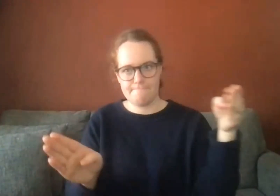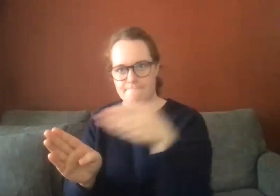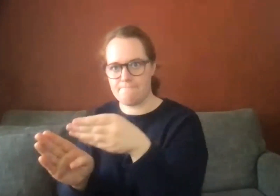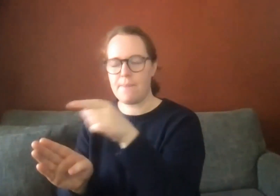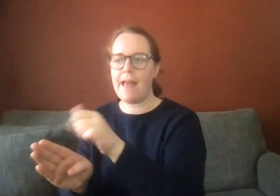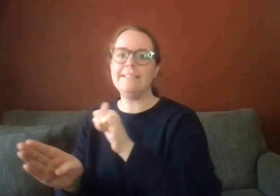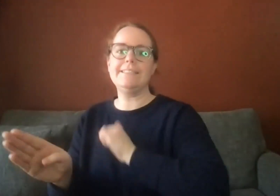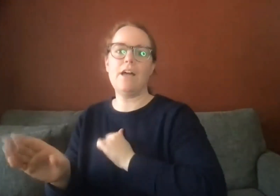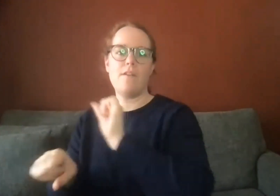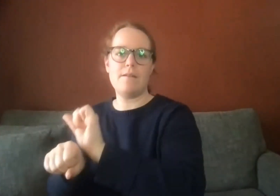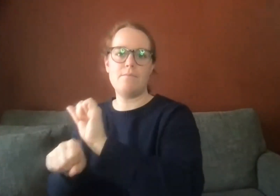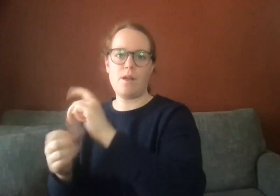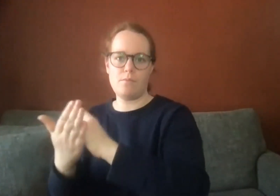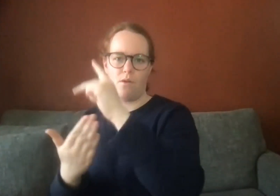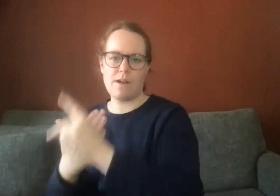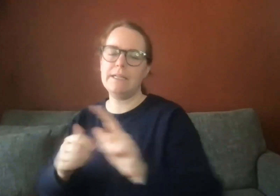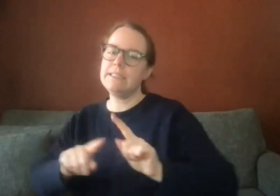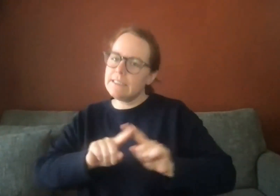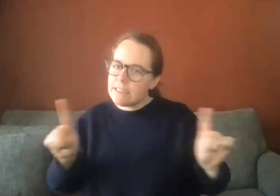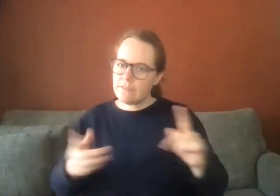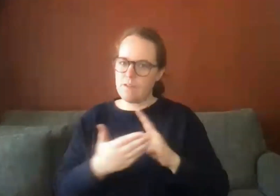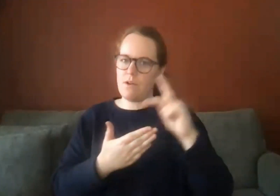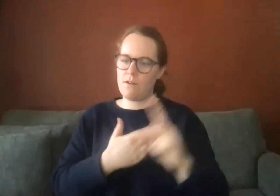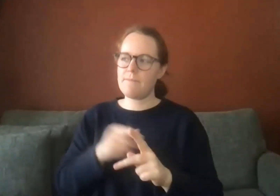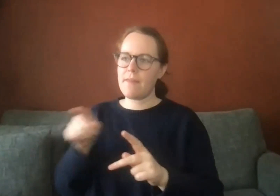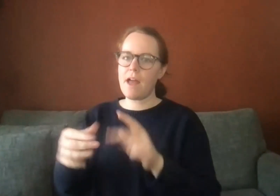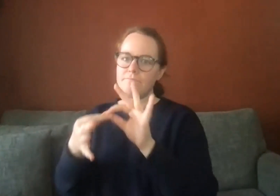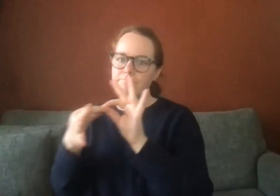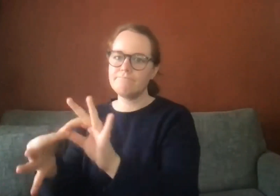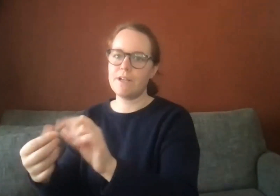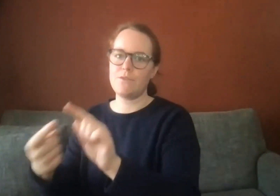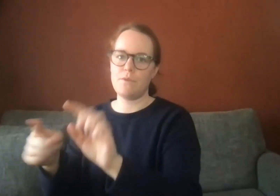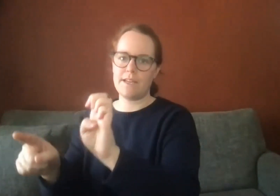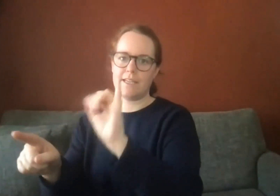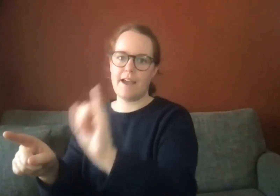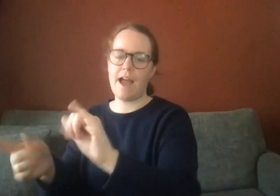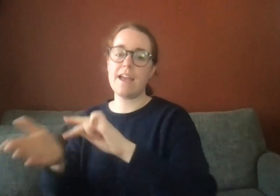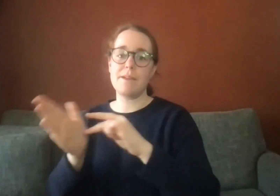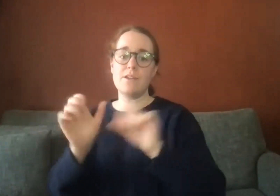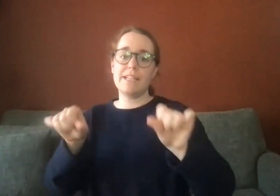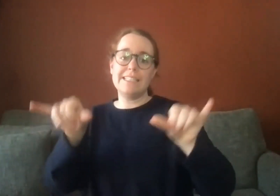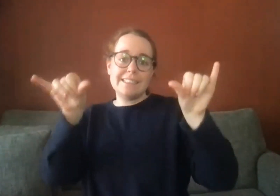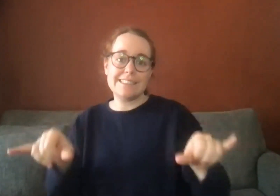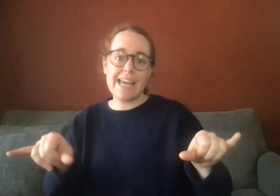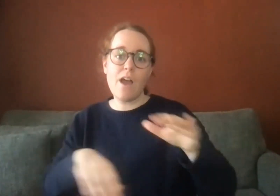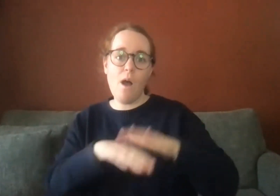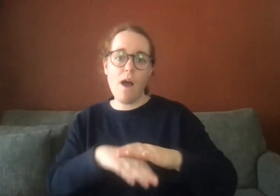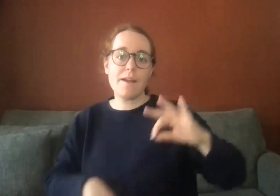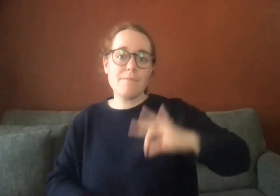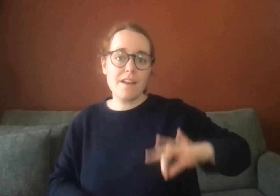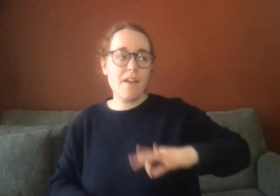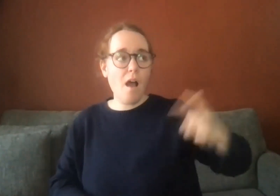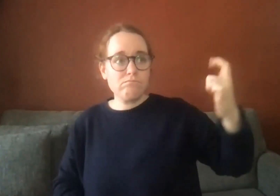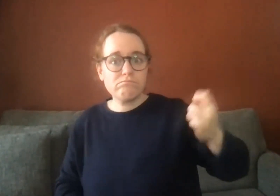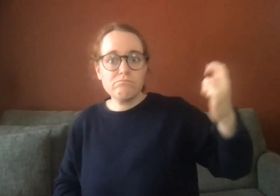program. So that's a specific program connected with EI and it allows you to stay on benefits while you're taking